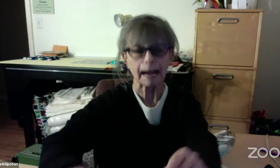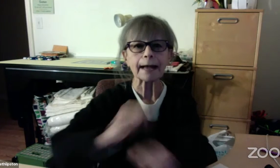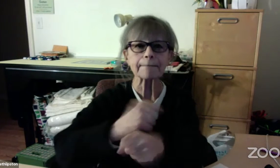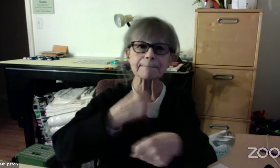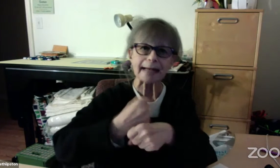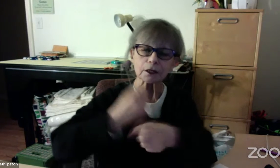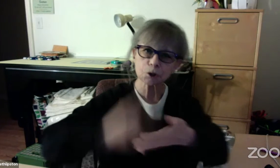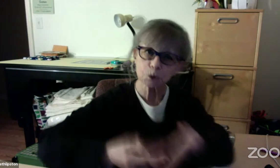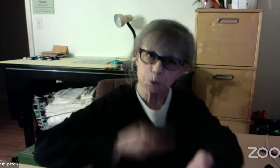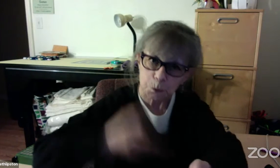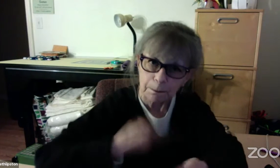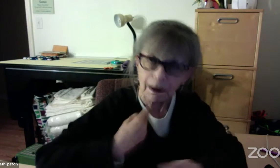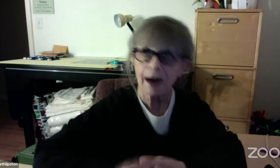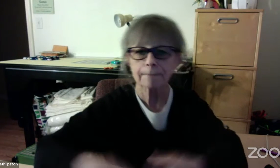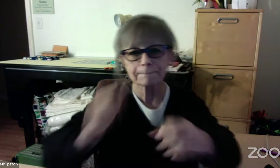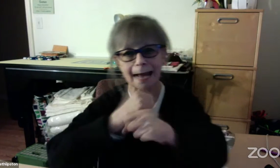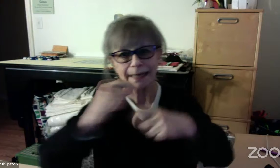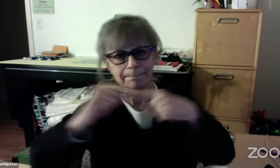mhm,